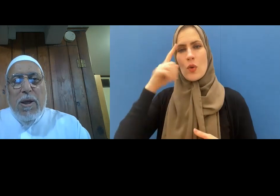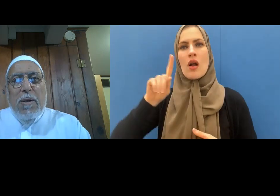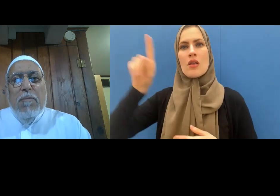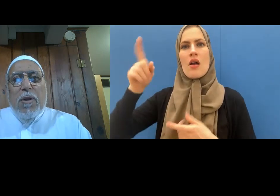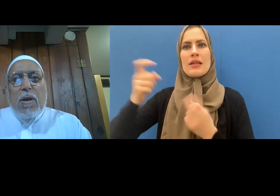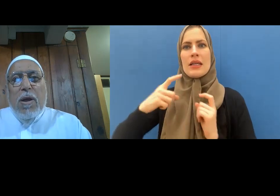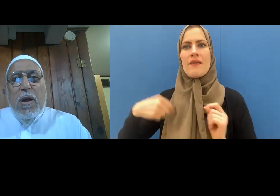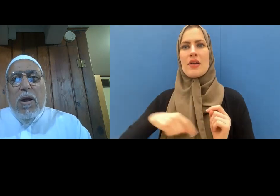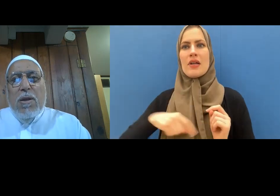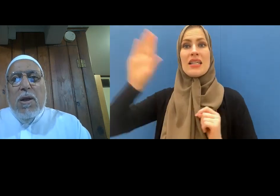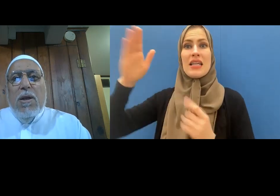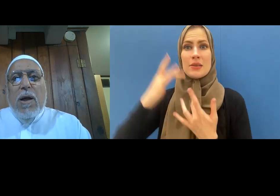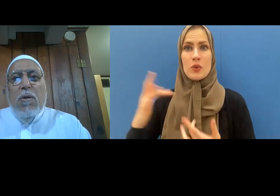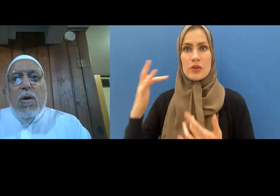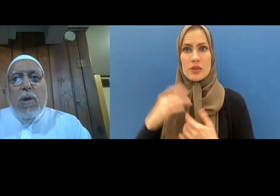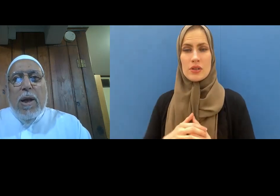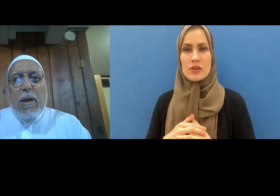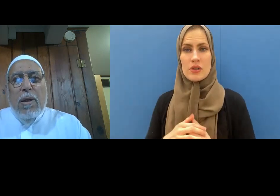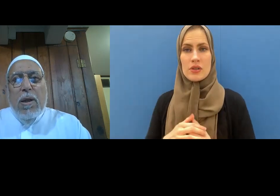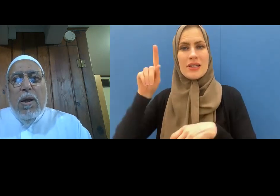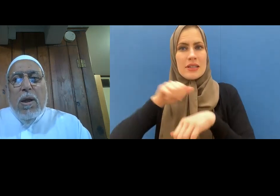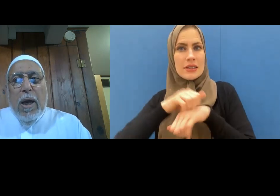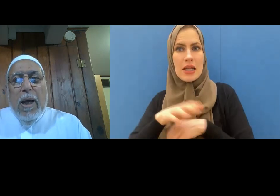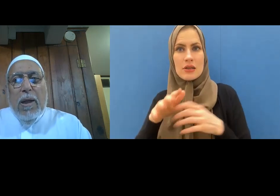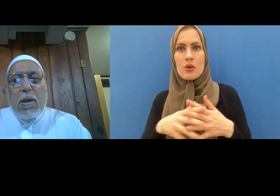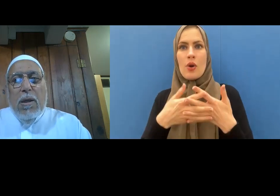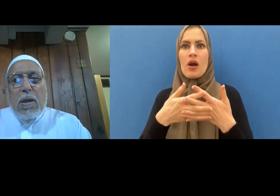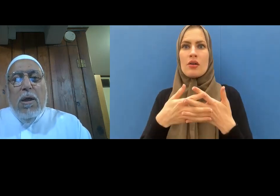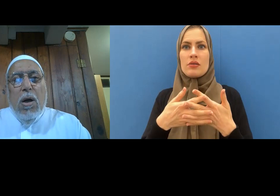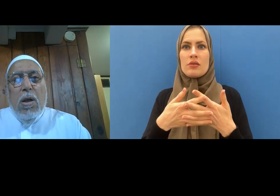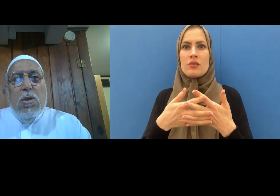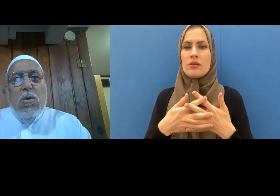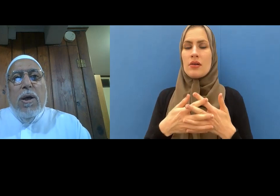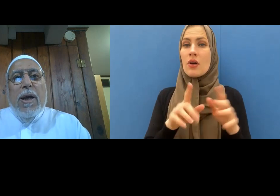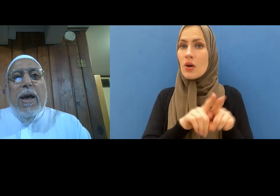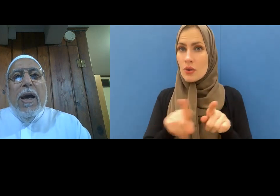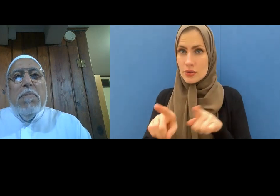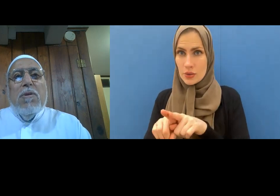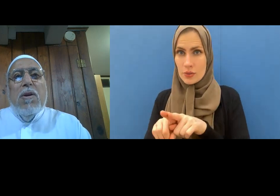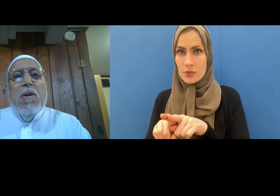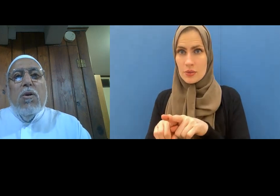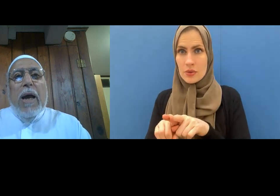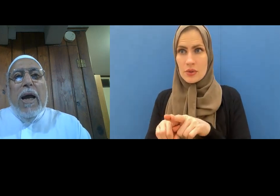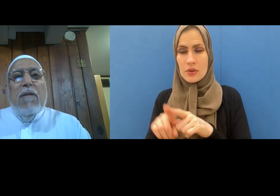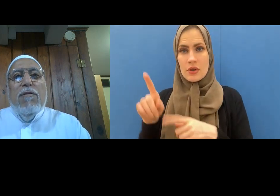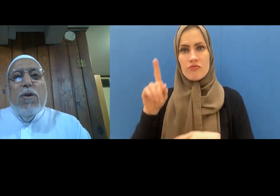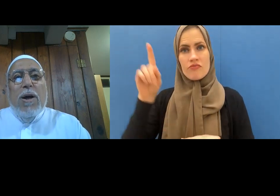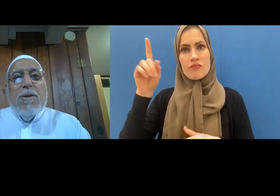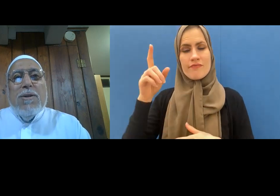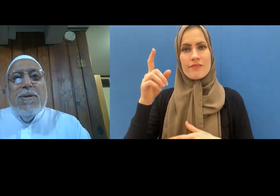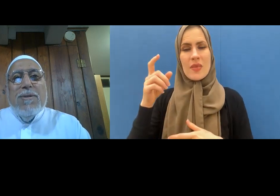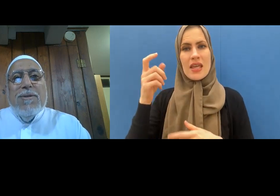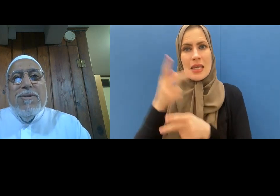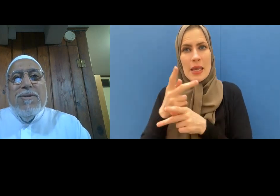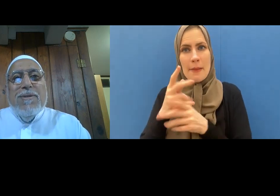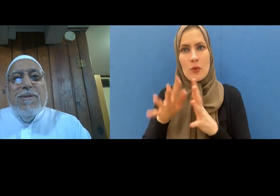mercy, He sent down the Quran, and He also kept the Quran for us.